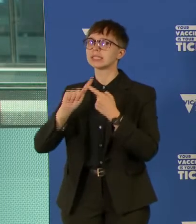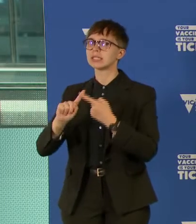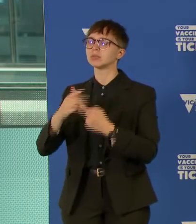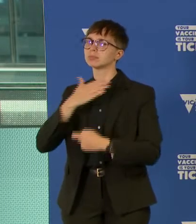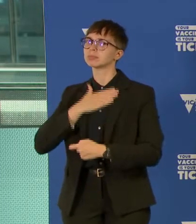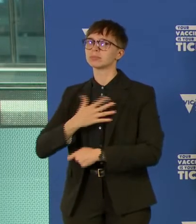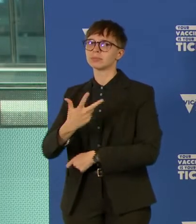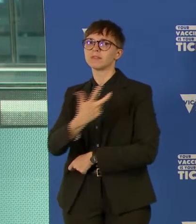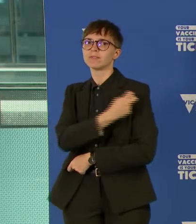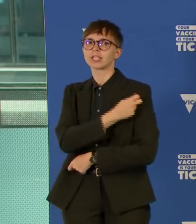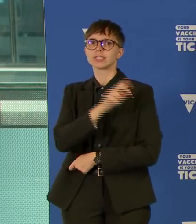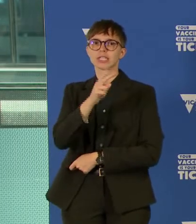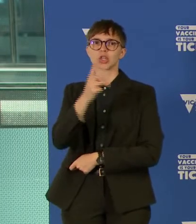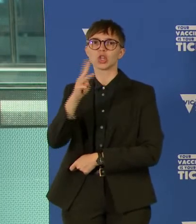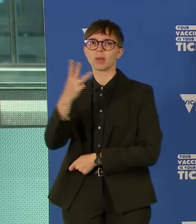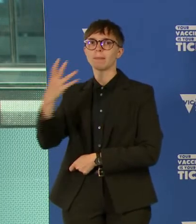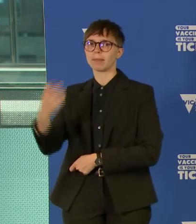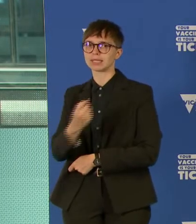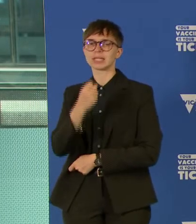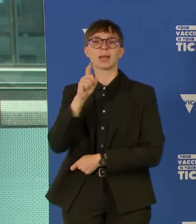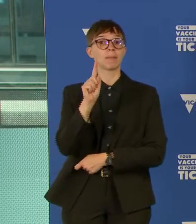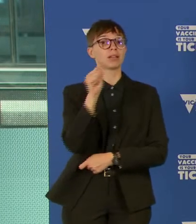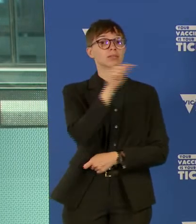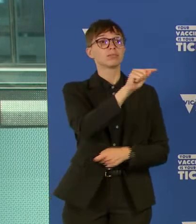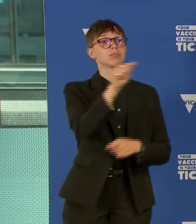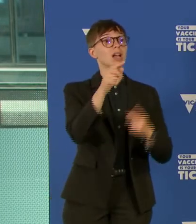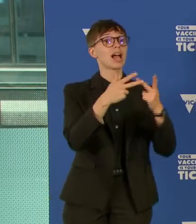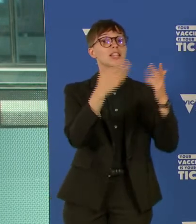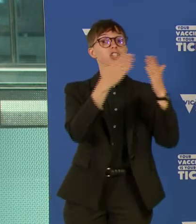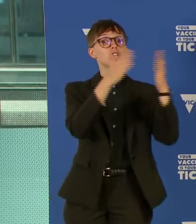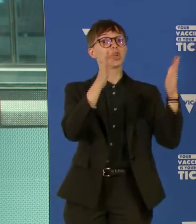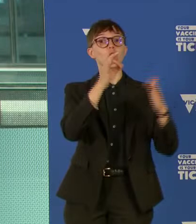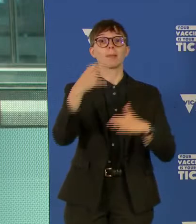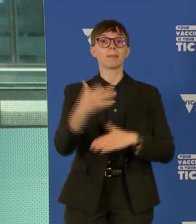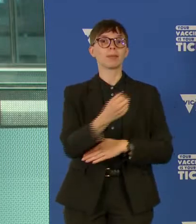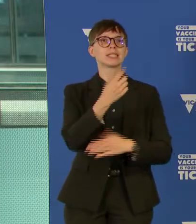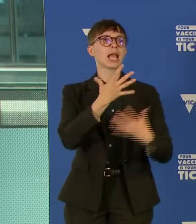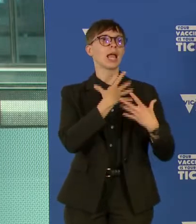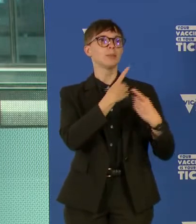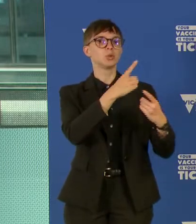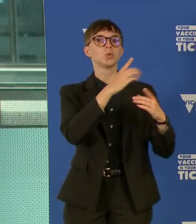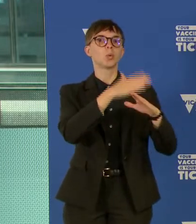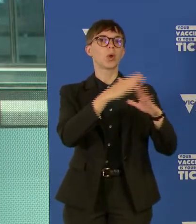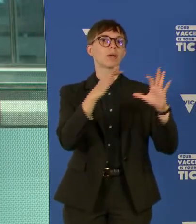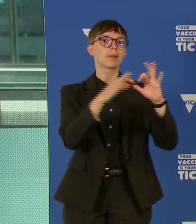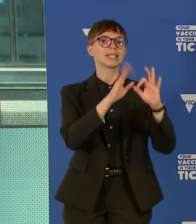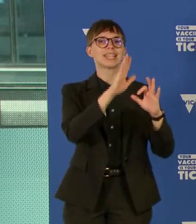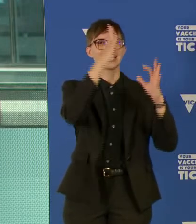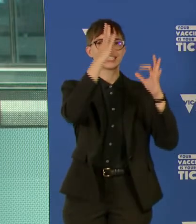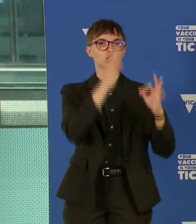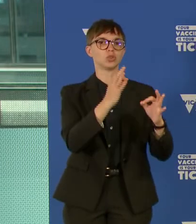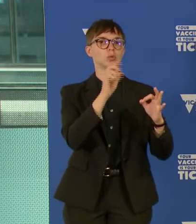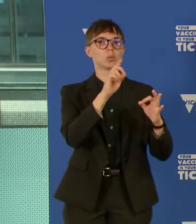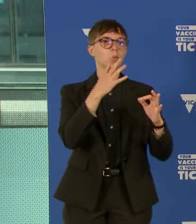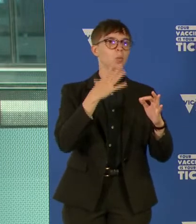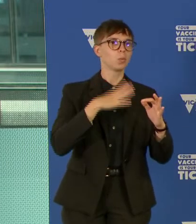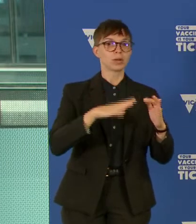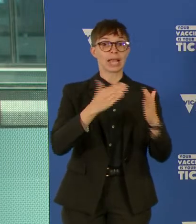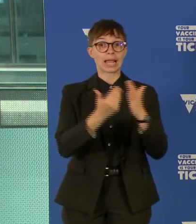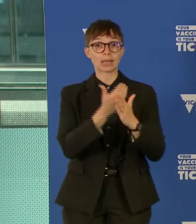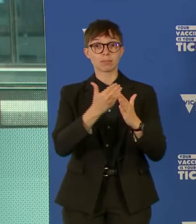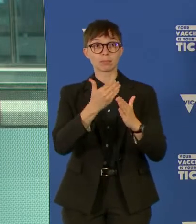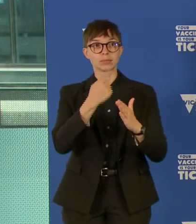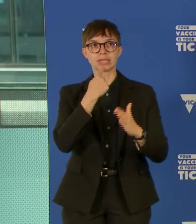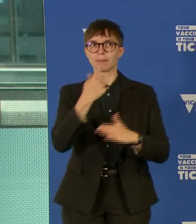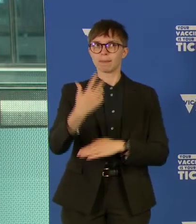worked out industry by industry. But for the time being, we're keeping the mandate. Well, the Minister can speak to the transition point that we're going through. I've talked